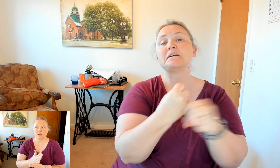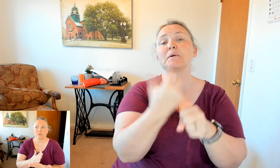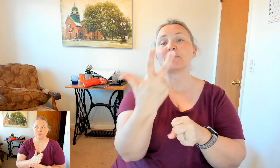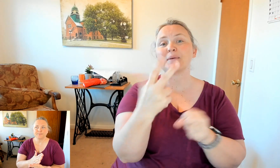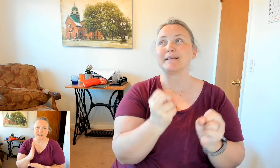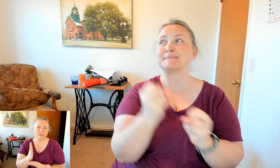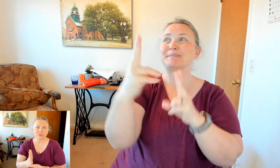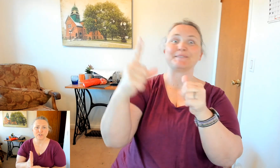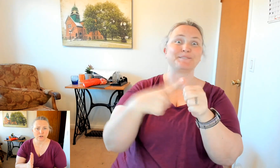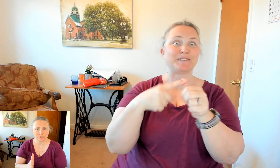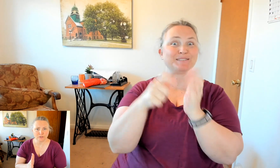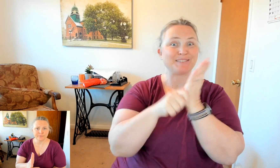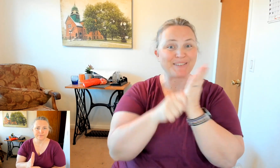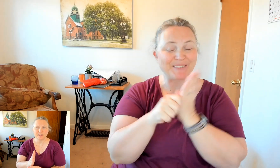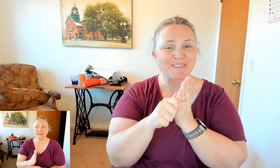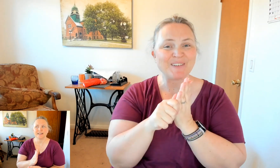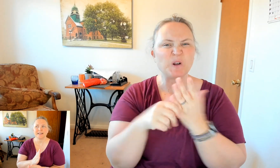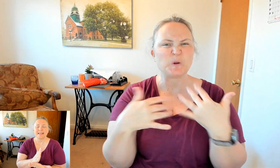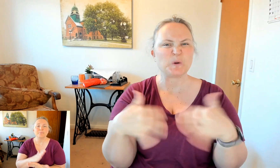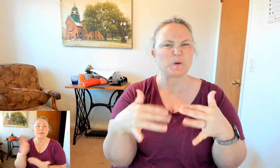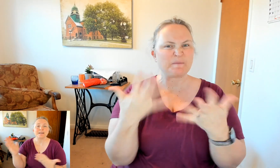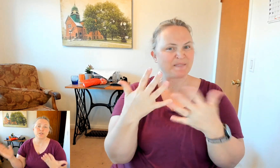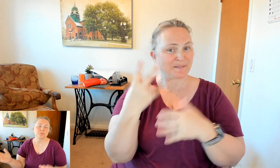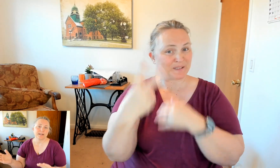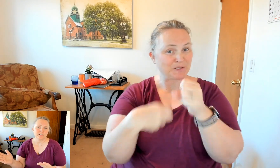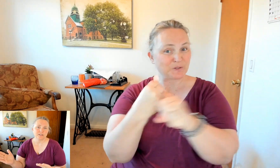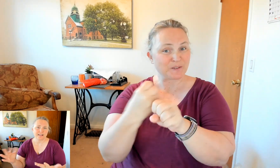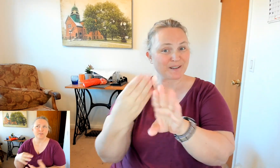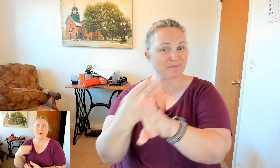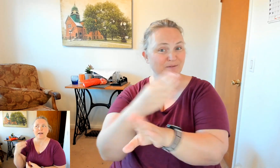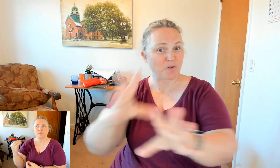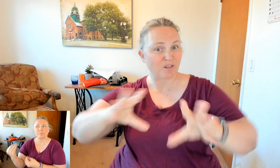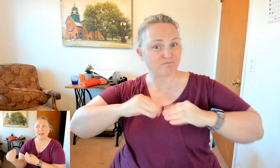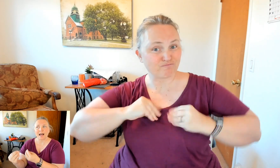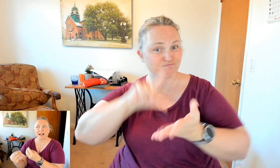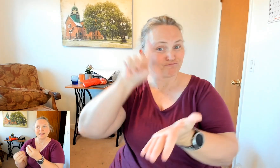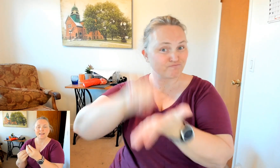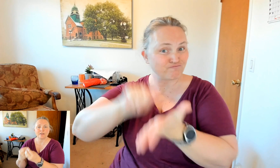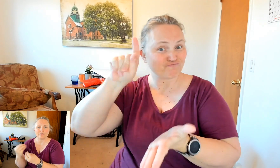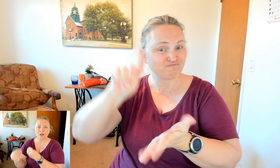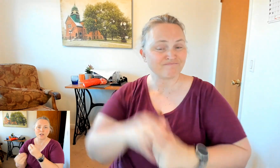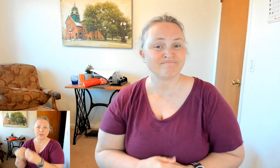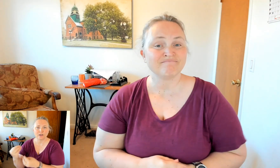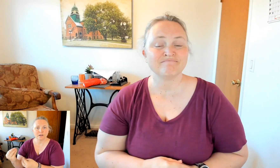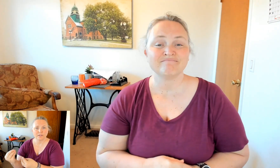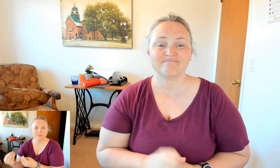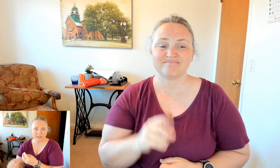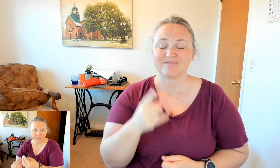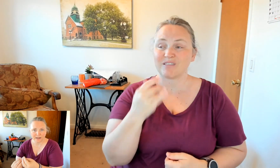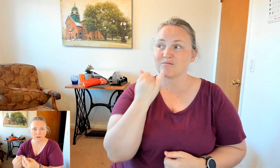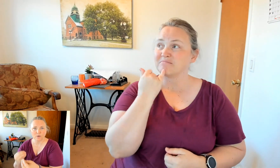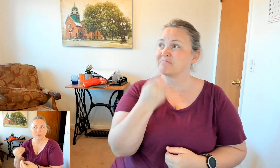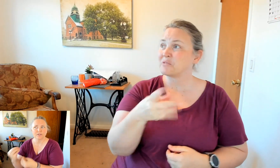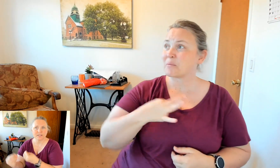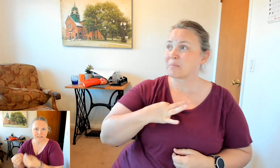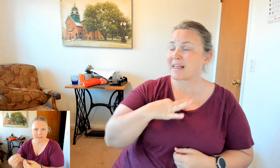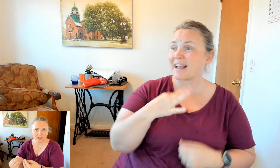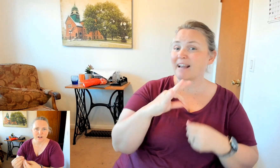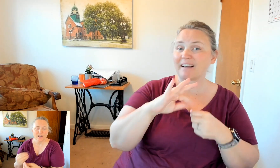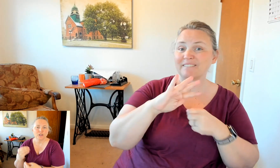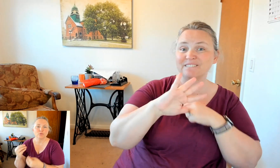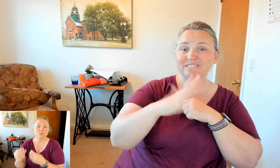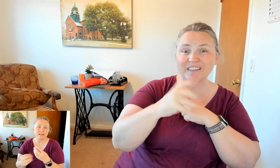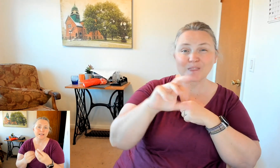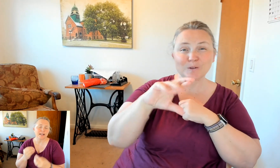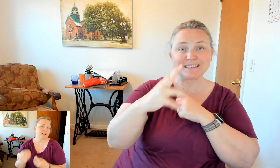an article as your first article, it might be 2 years. If you have to apply in the fall of your 5th year or your 6th